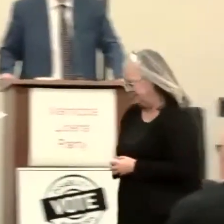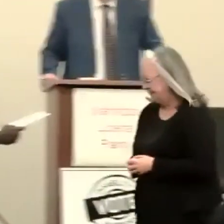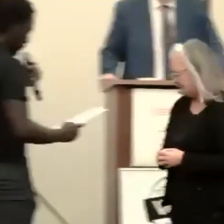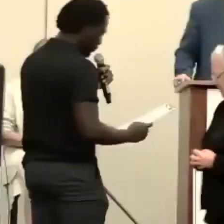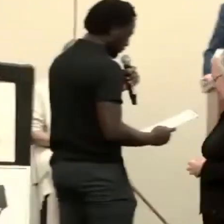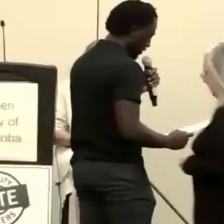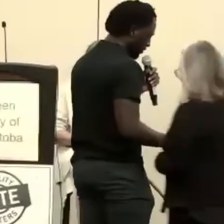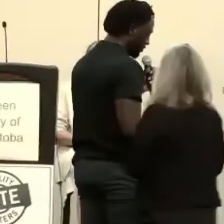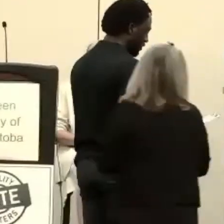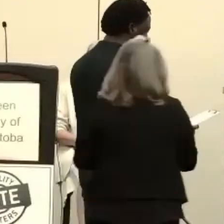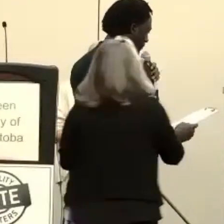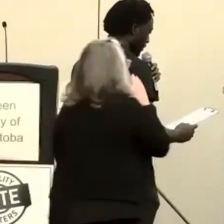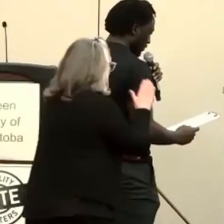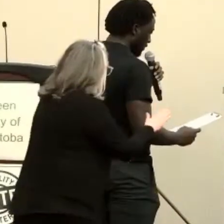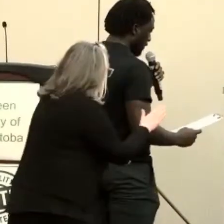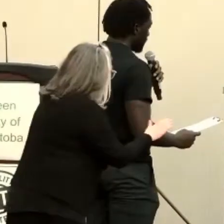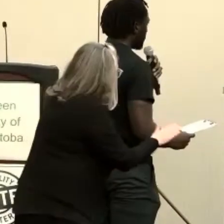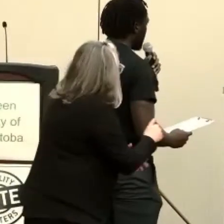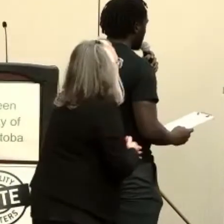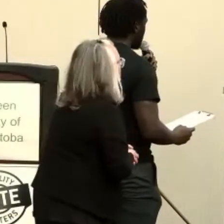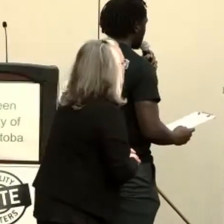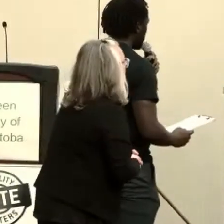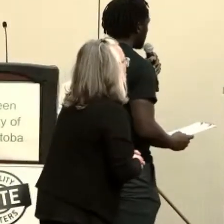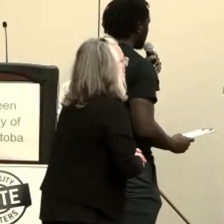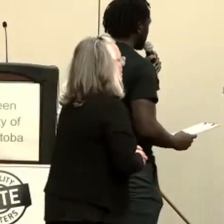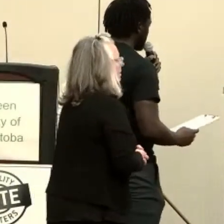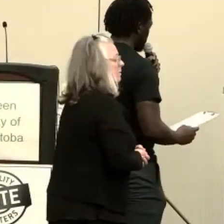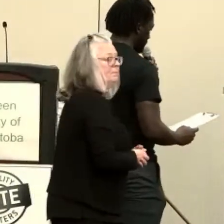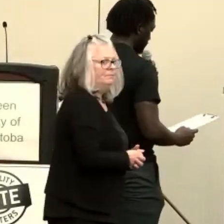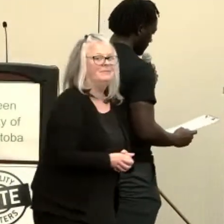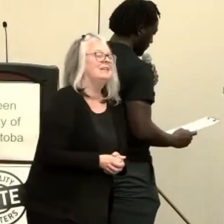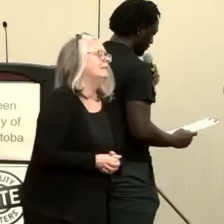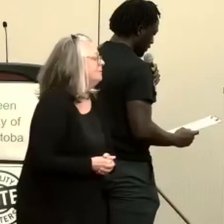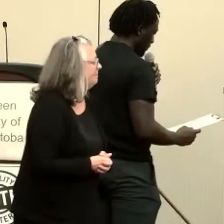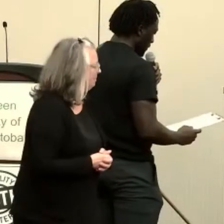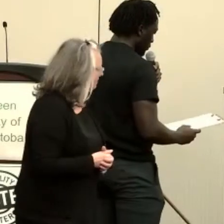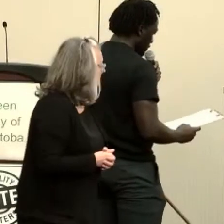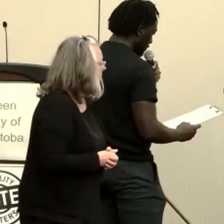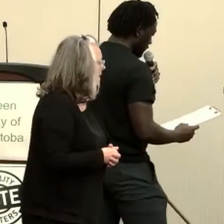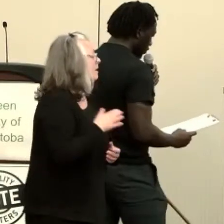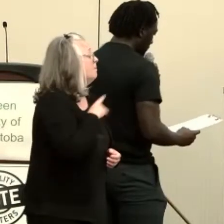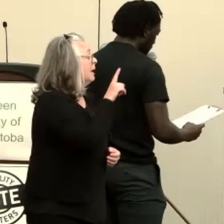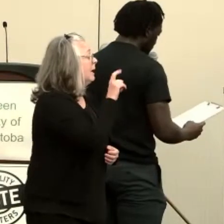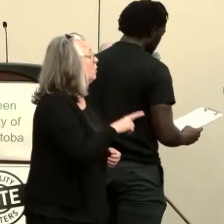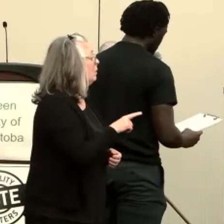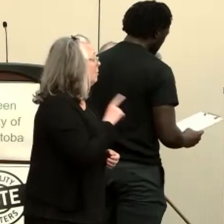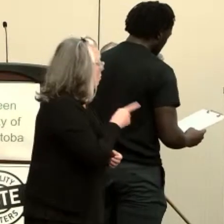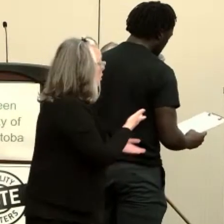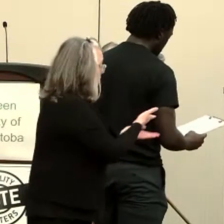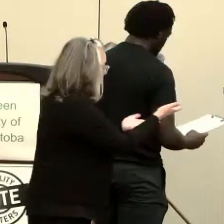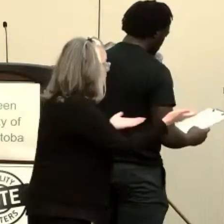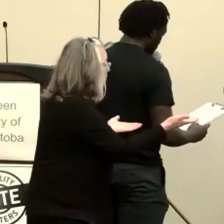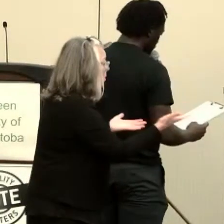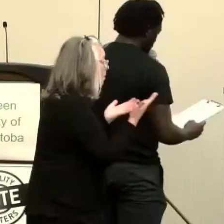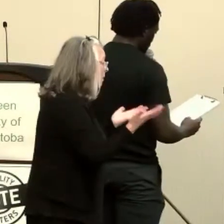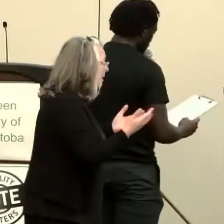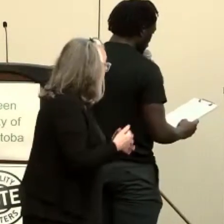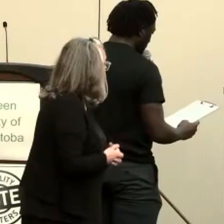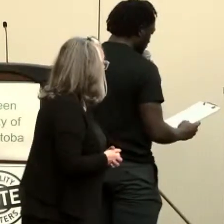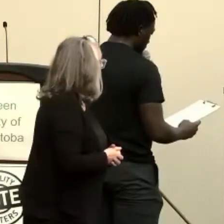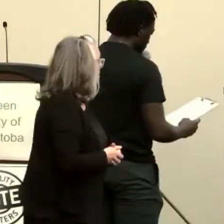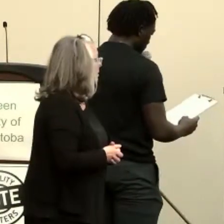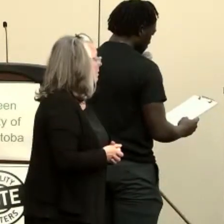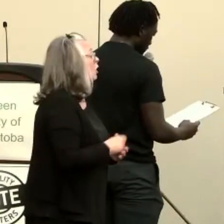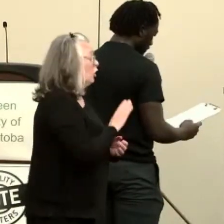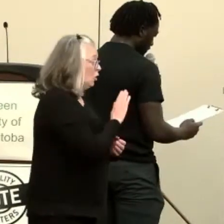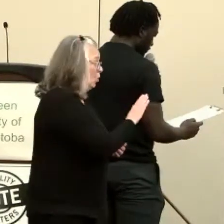Good afternoon. My name is Javed Marcus, and I'm a direct support professional. My questions for all parties today are, will your